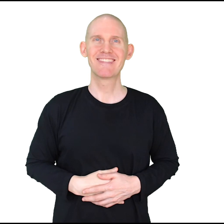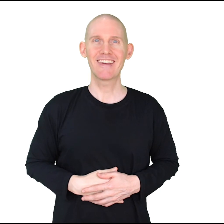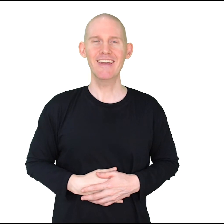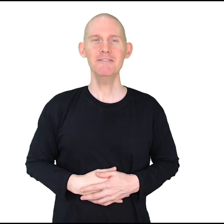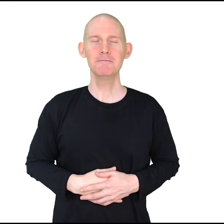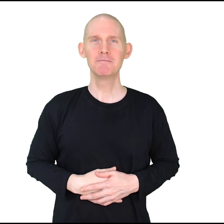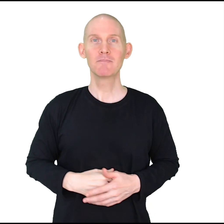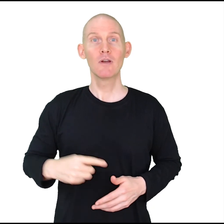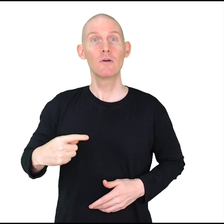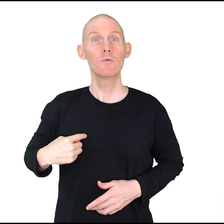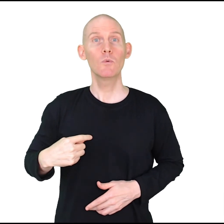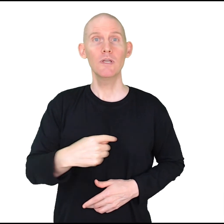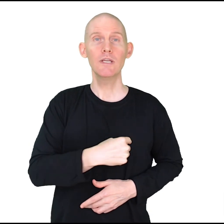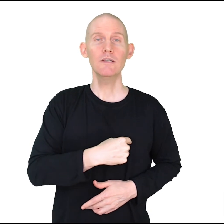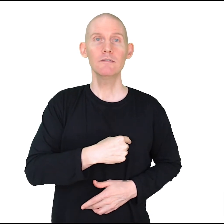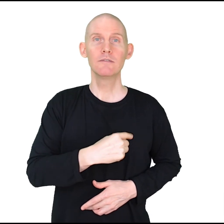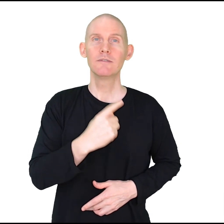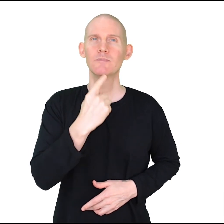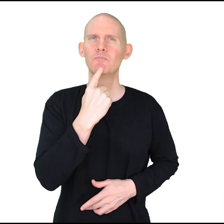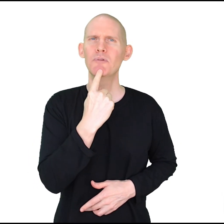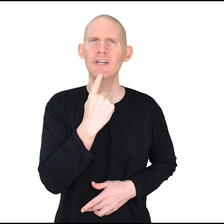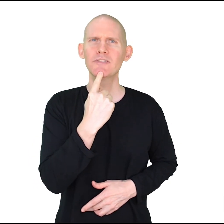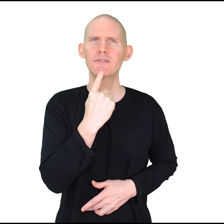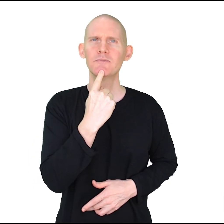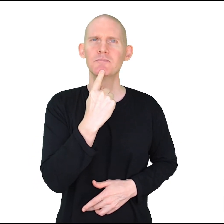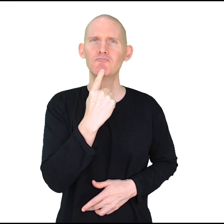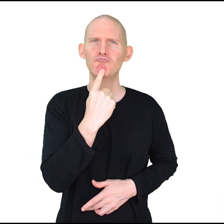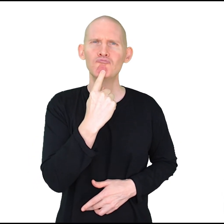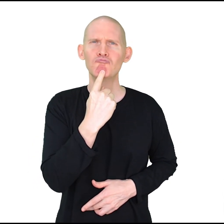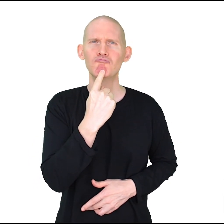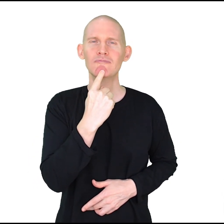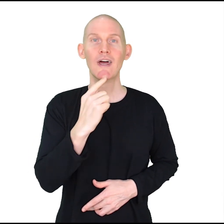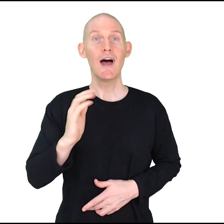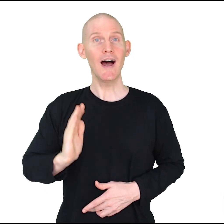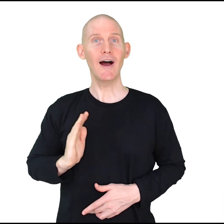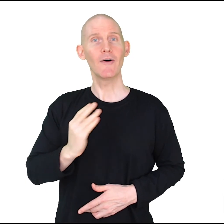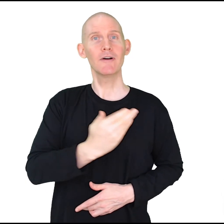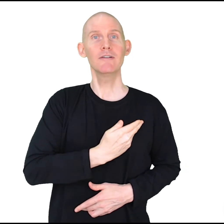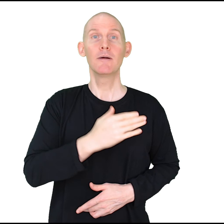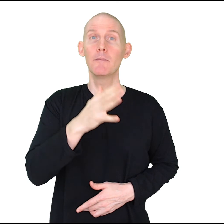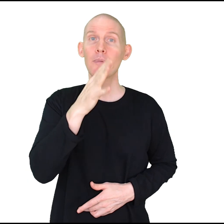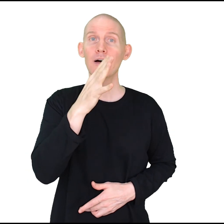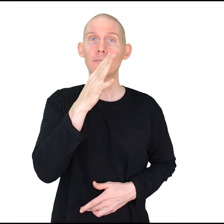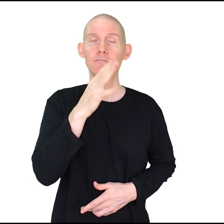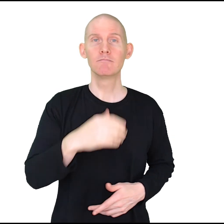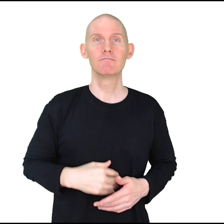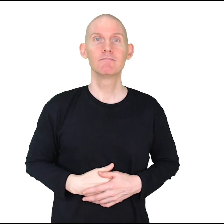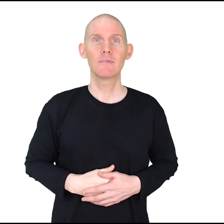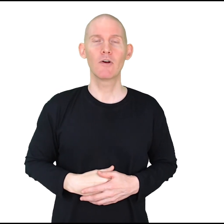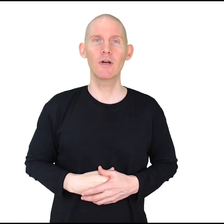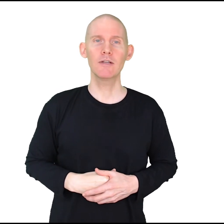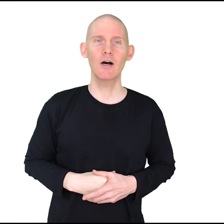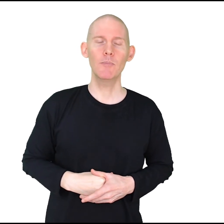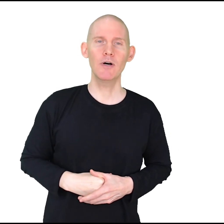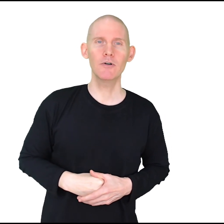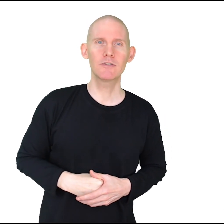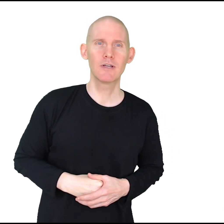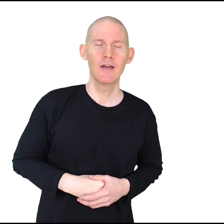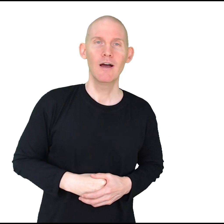Again, we miss our mom. All right, how about